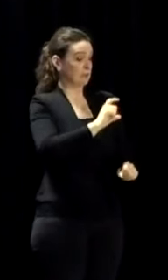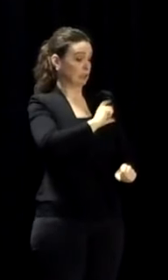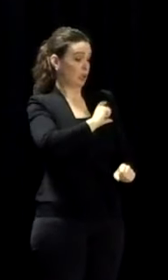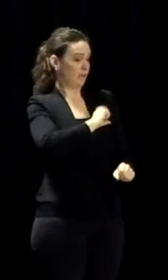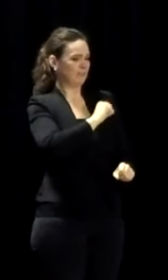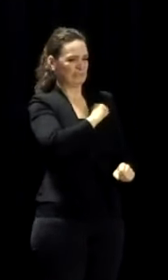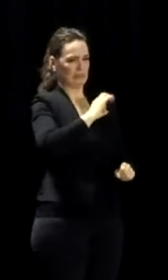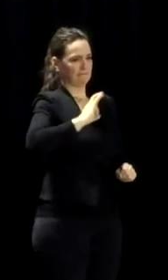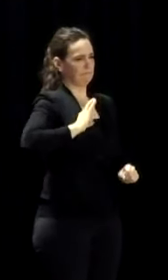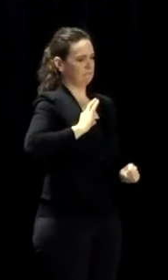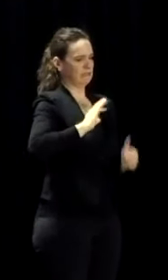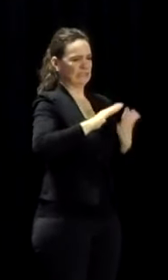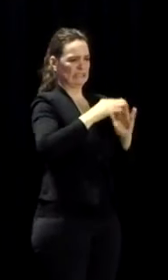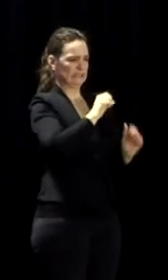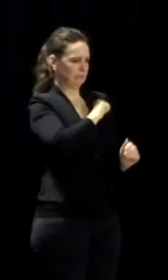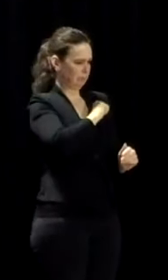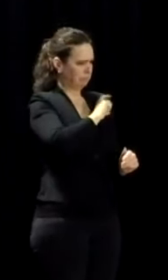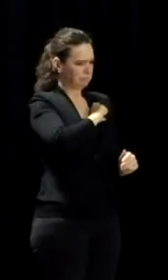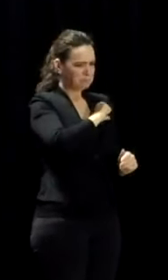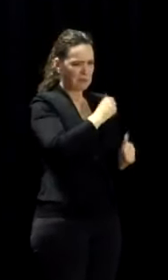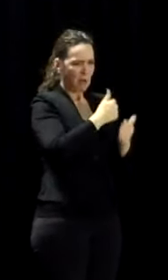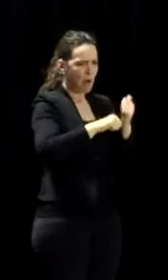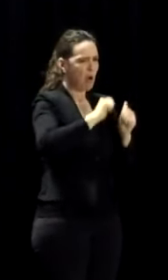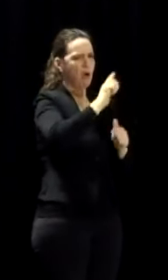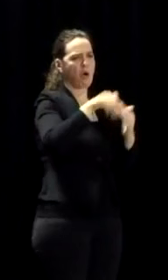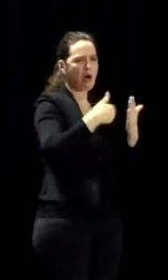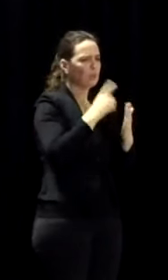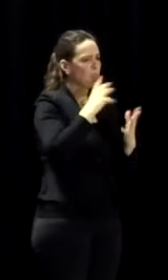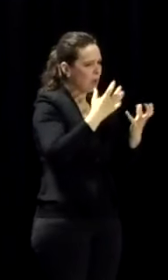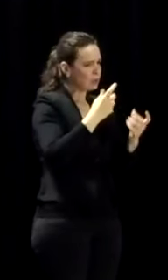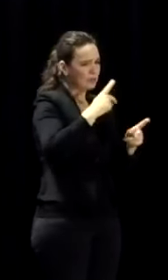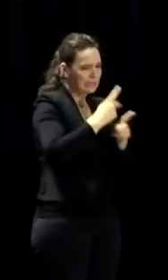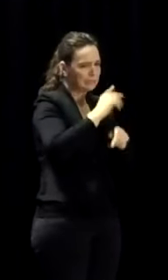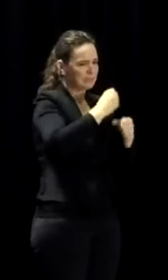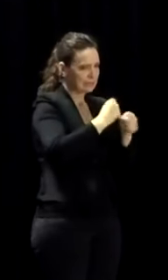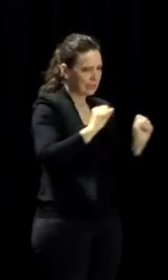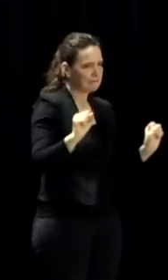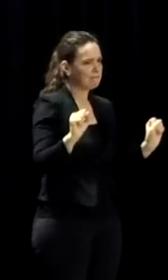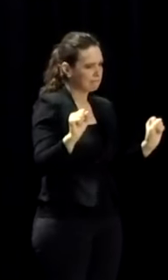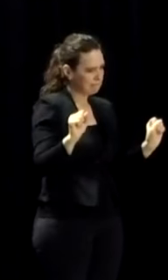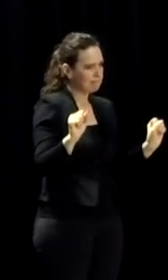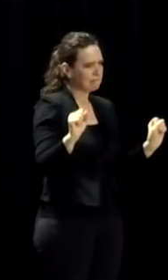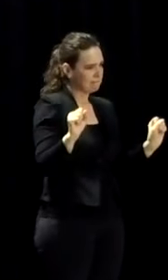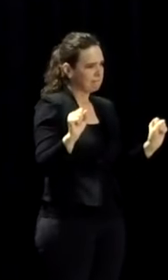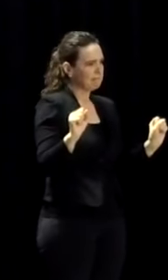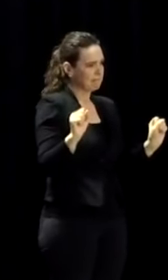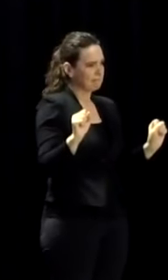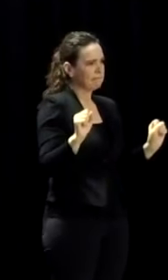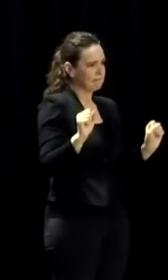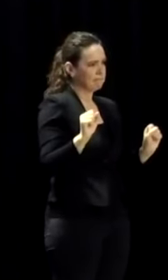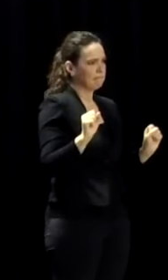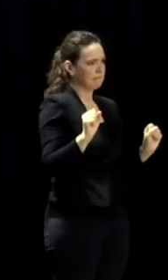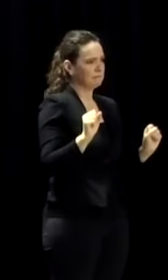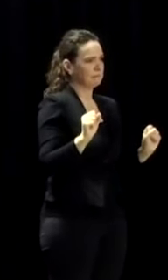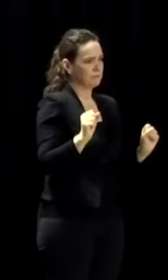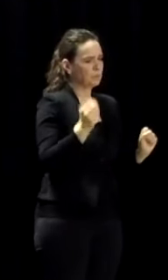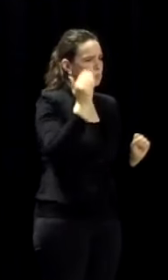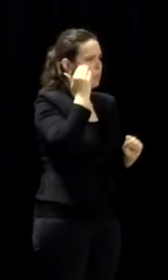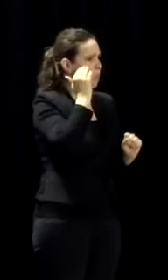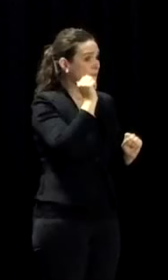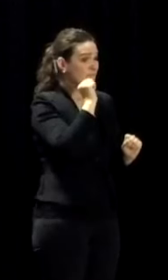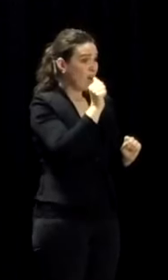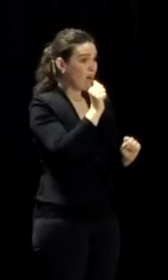have proper staffing in our police departments, then that would greatly impact the community and the calls that we are